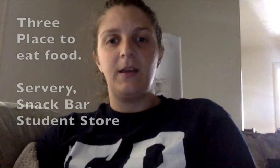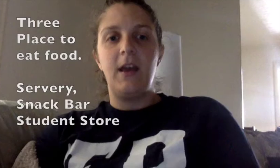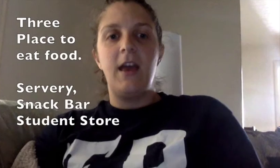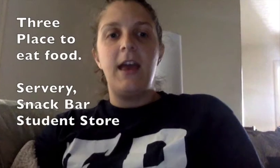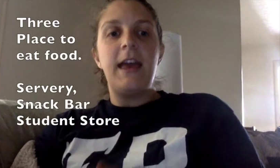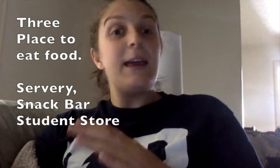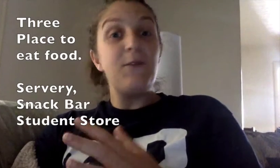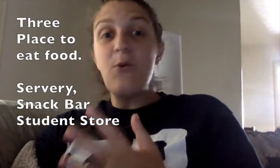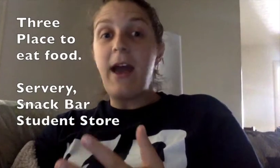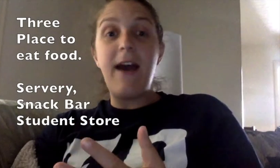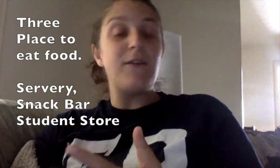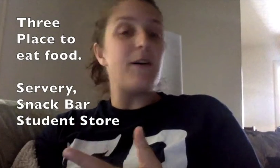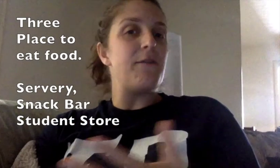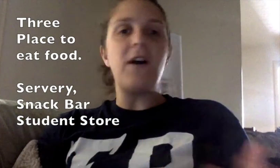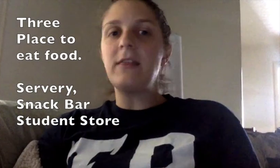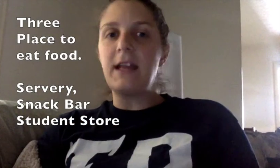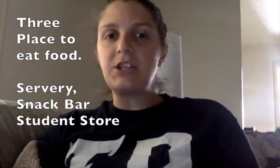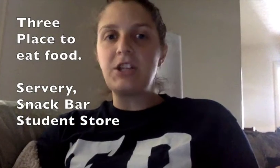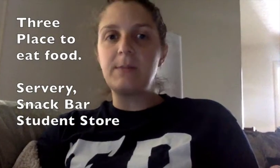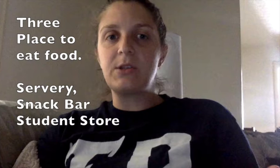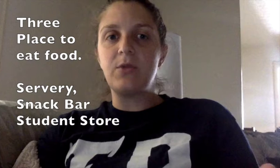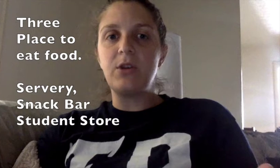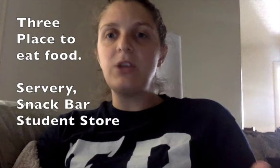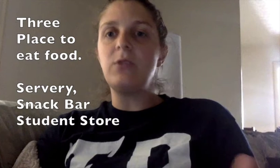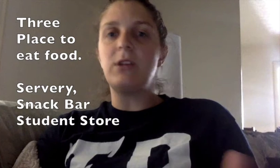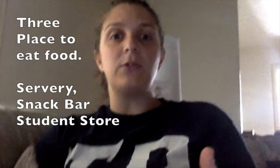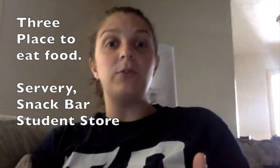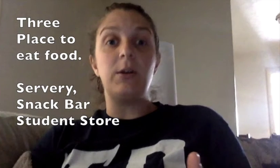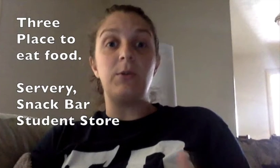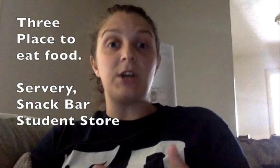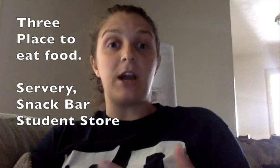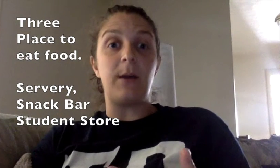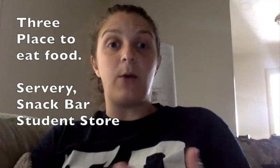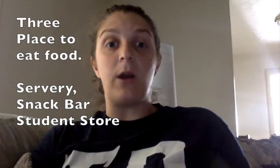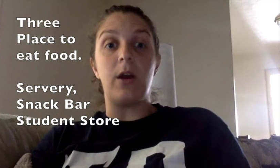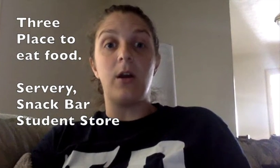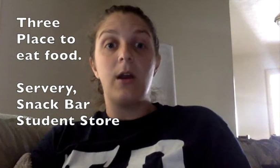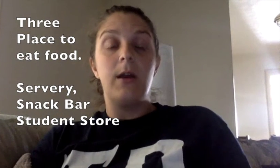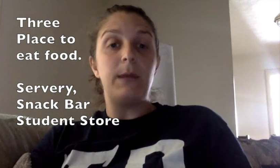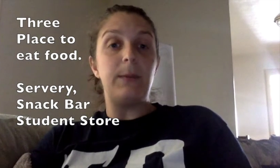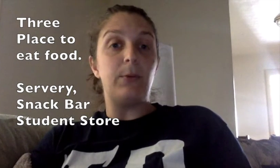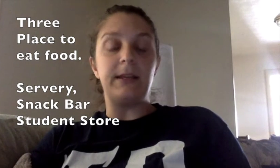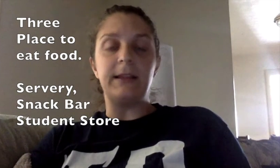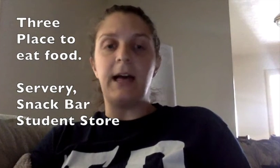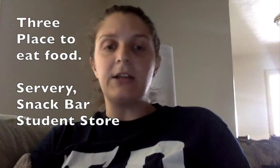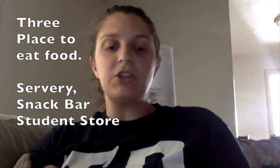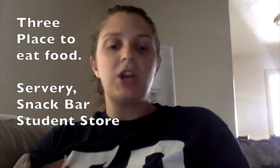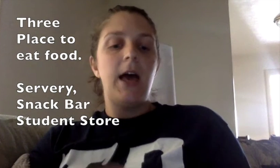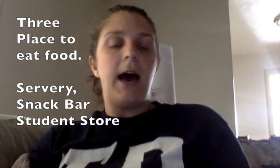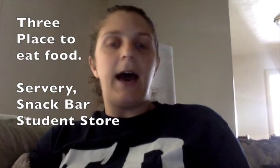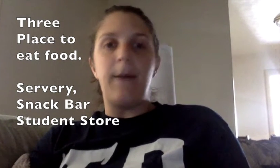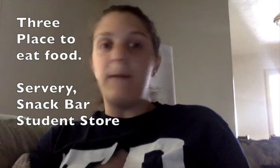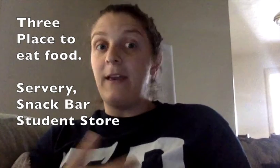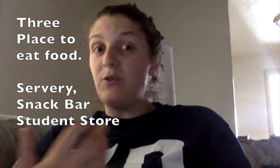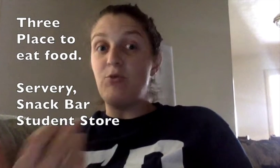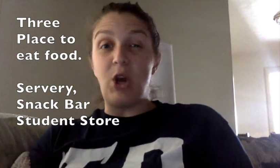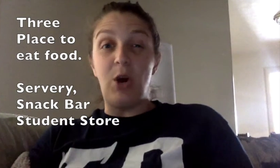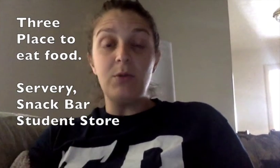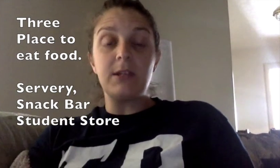lunch. If you have a fun lunchtime story, you can include it when you talk about where people eat lunch. If you don't,